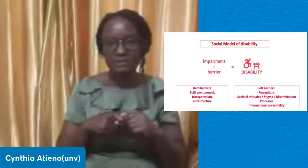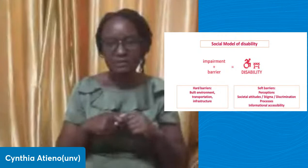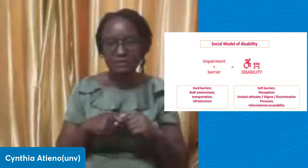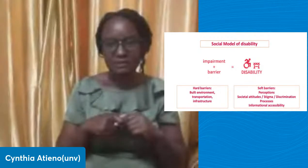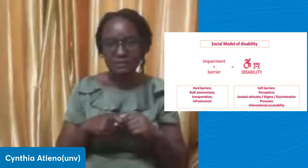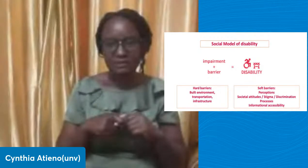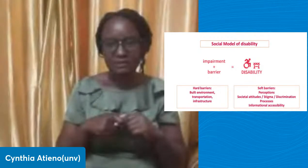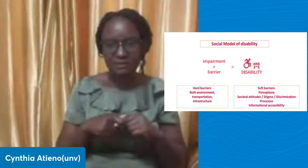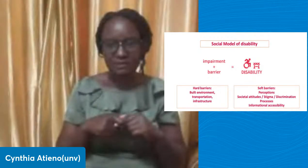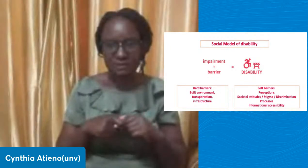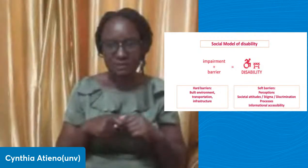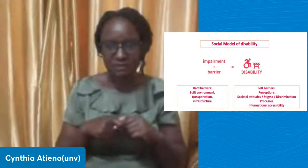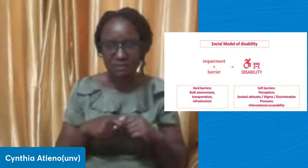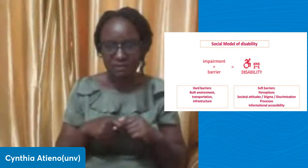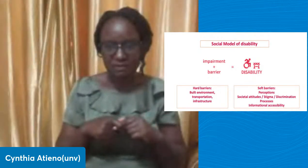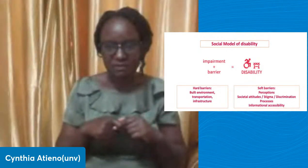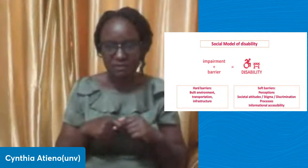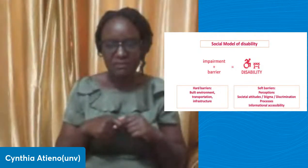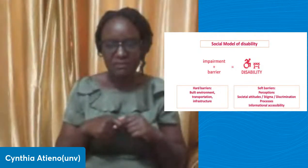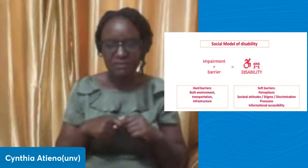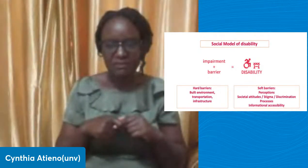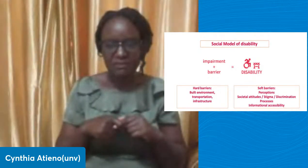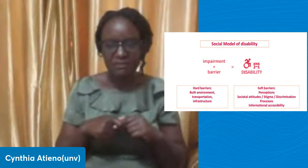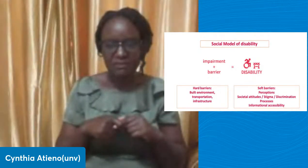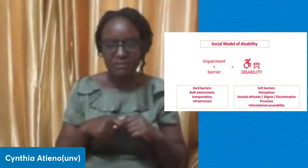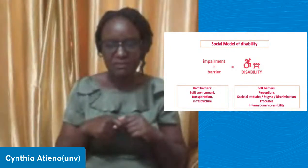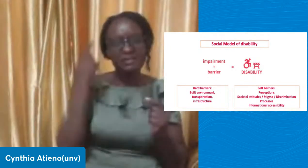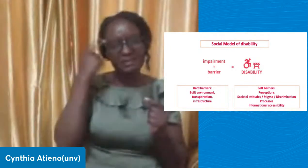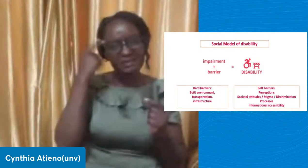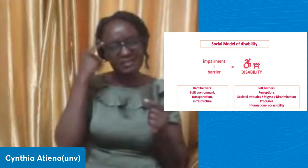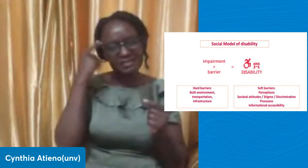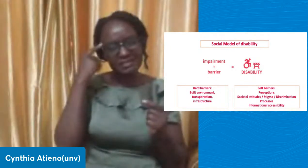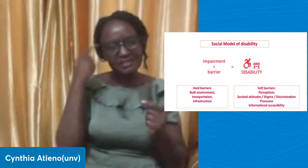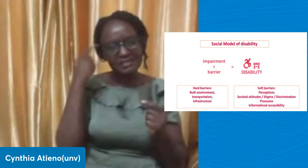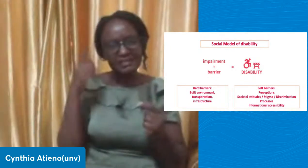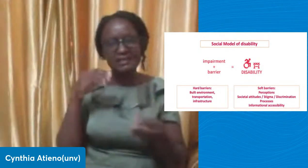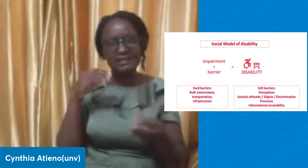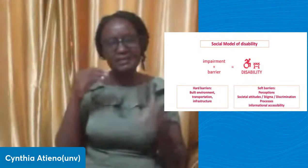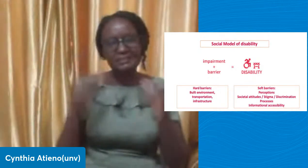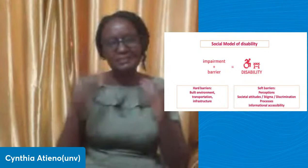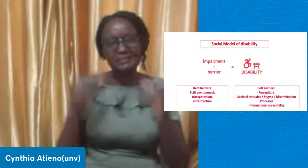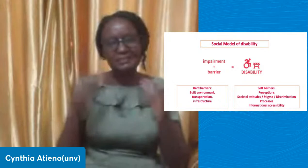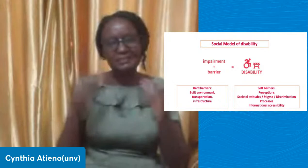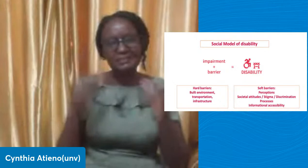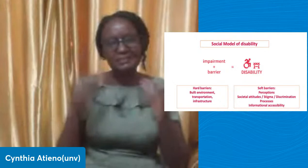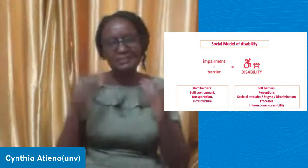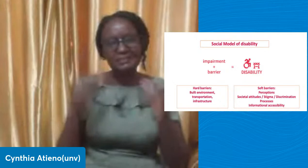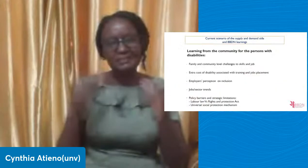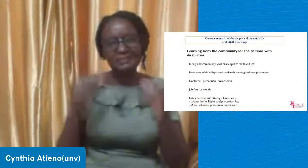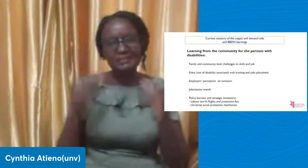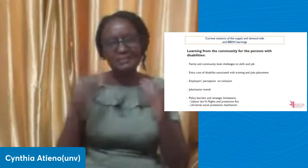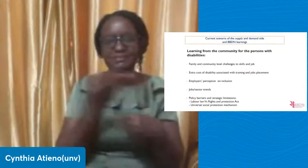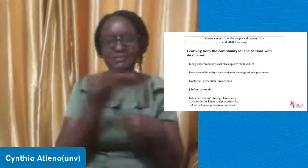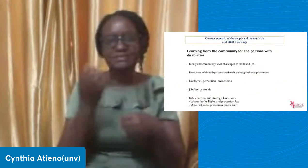Employers' perceptions of inclusion as well as trends in the job sector. And the next slide, please.